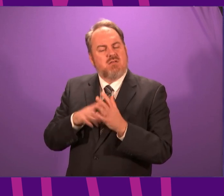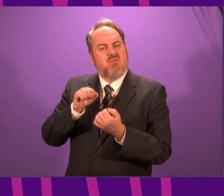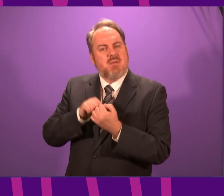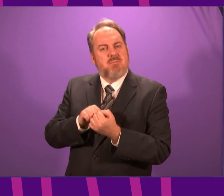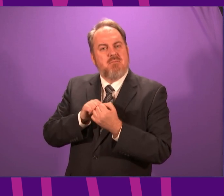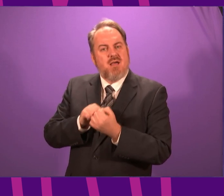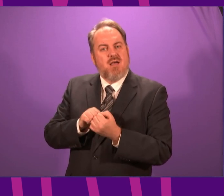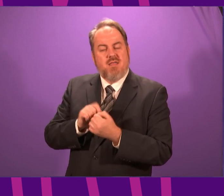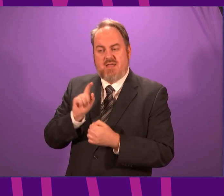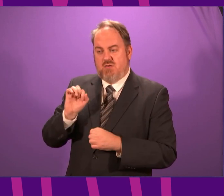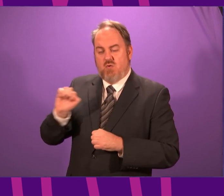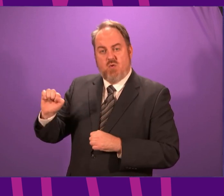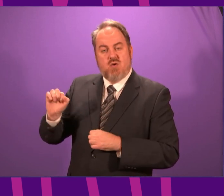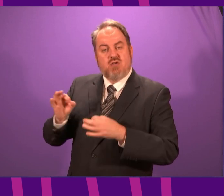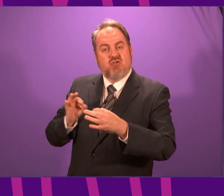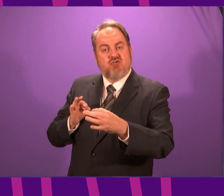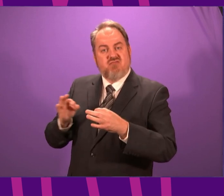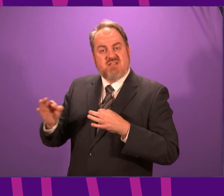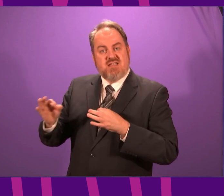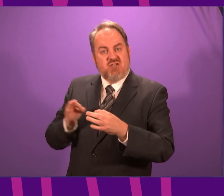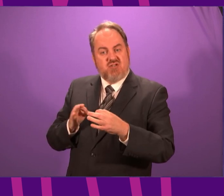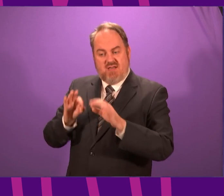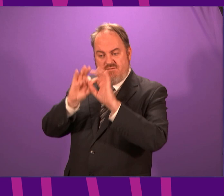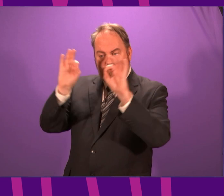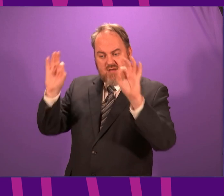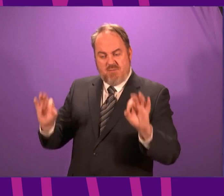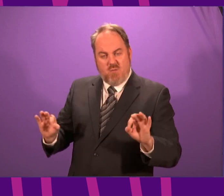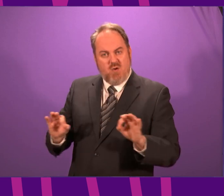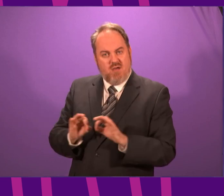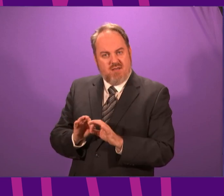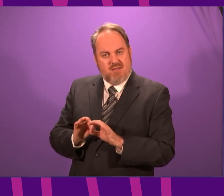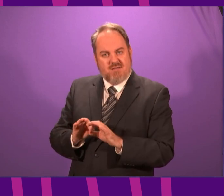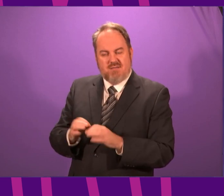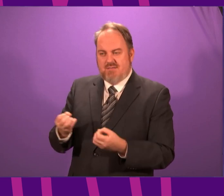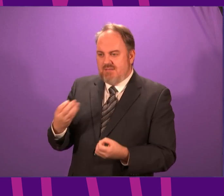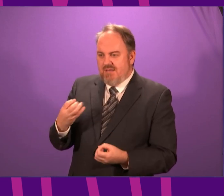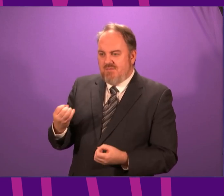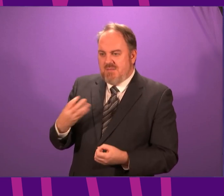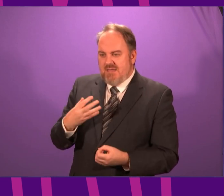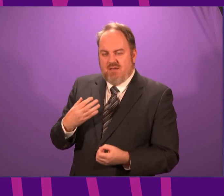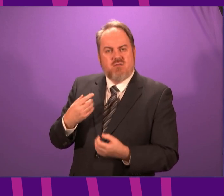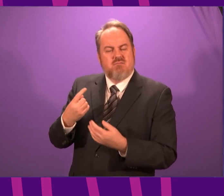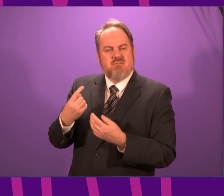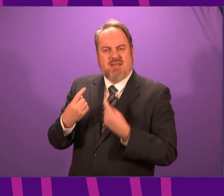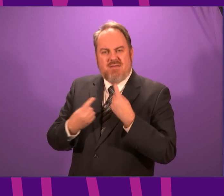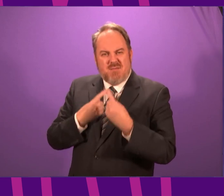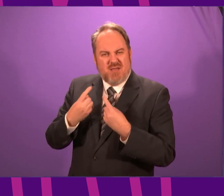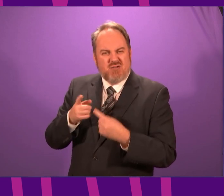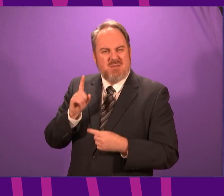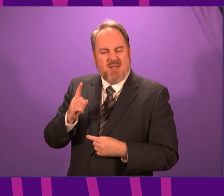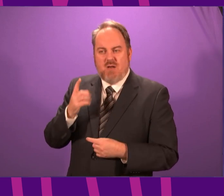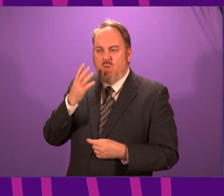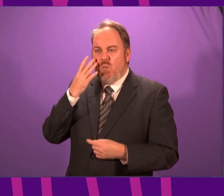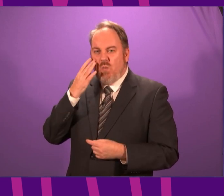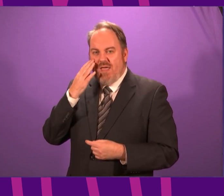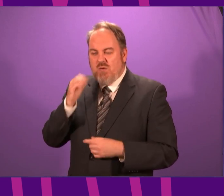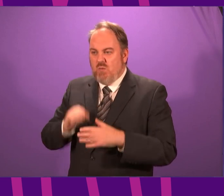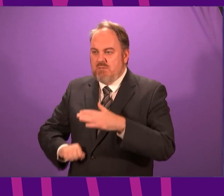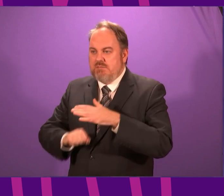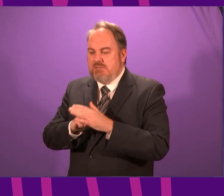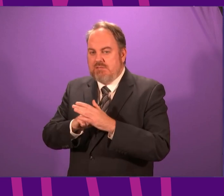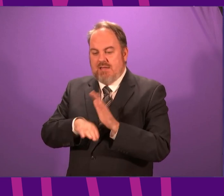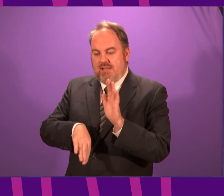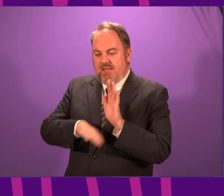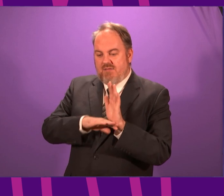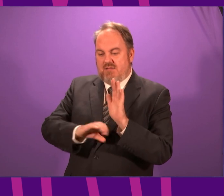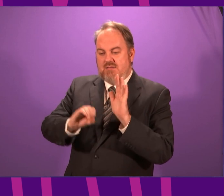framework, although it tells us the possible indicators, but doesn't tell us when the actual threshold is reached. And earlier on, I think you